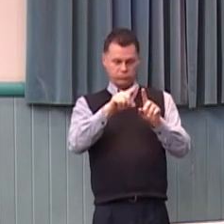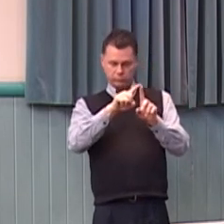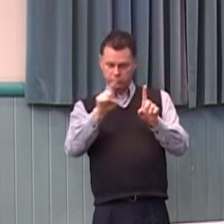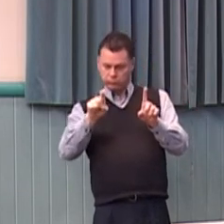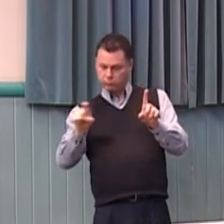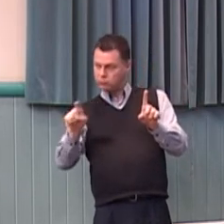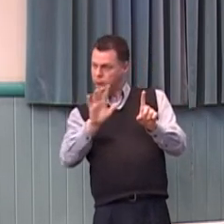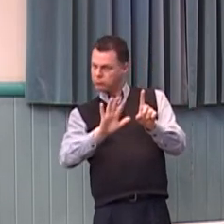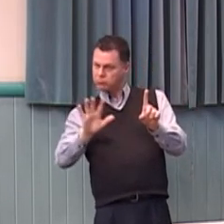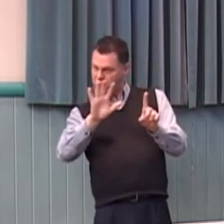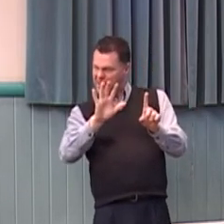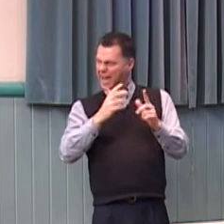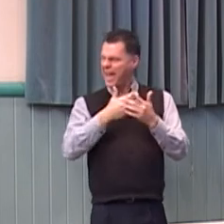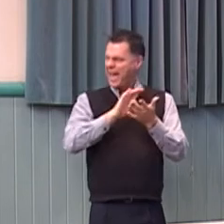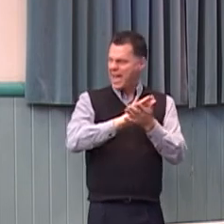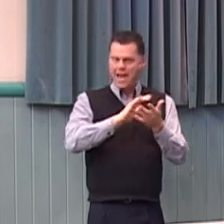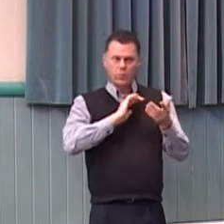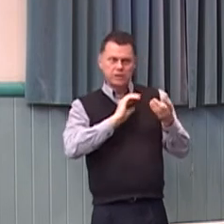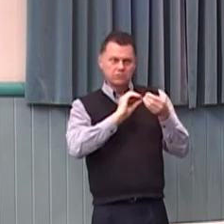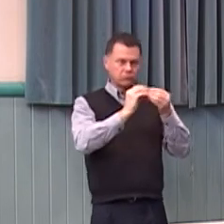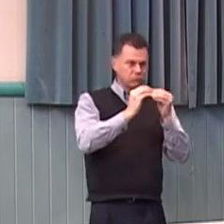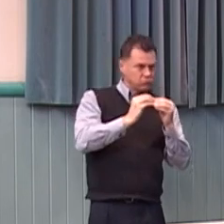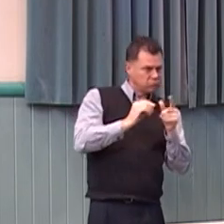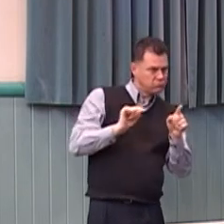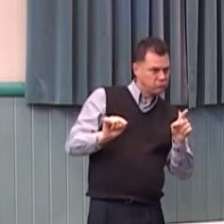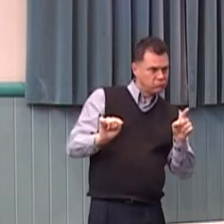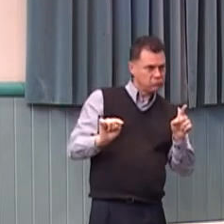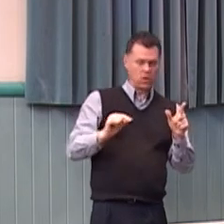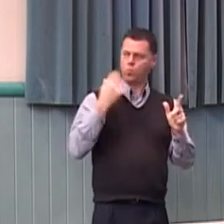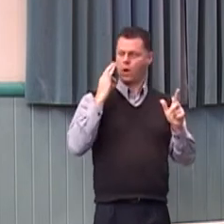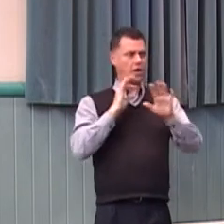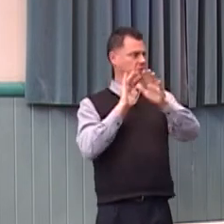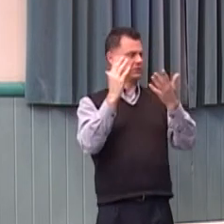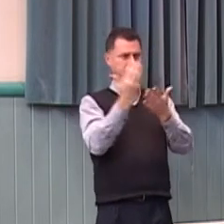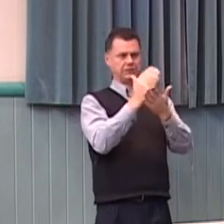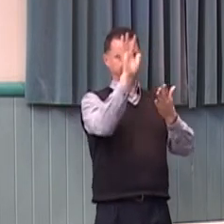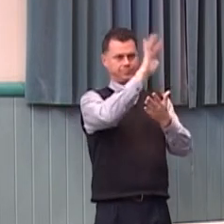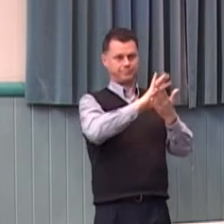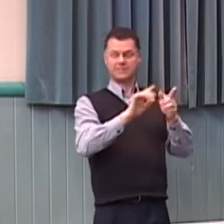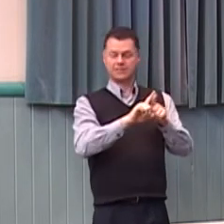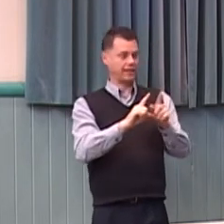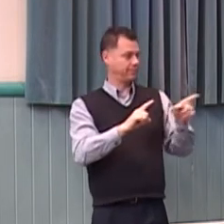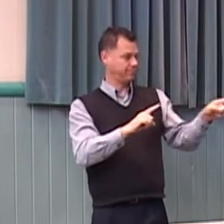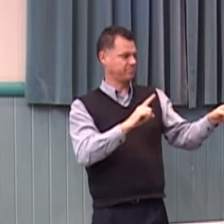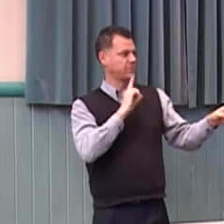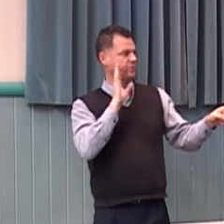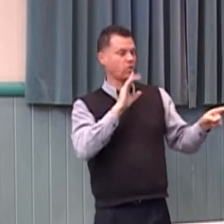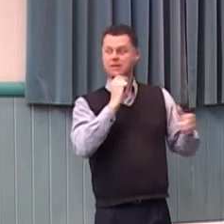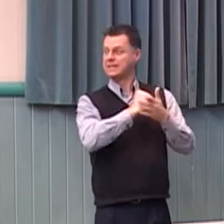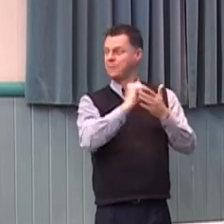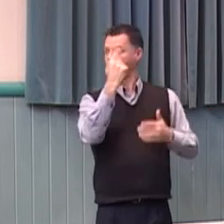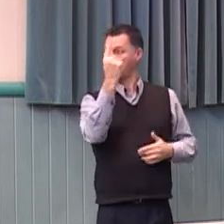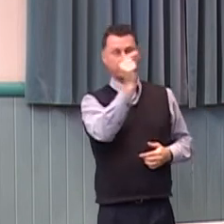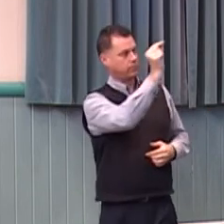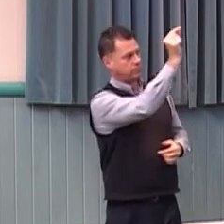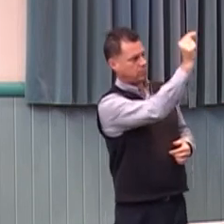and pretty much just how to get the ball rolling in that respect. As Noel alluded to, the lots 1, 3 and 4 that you can see